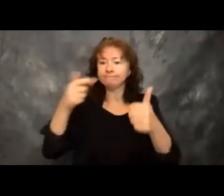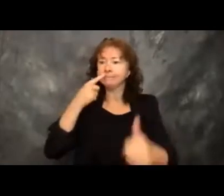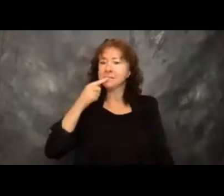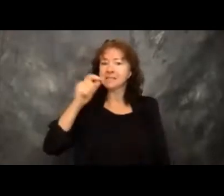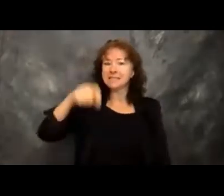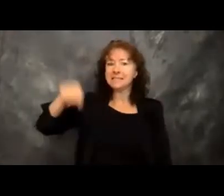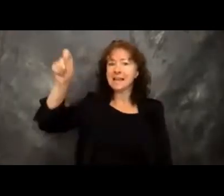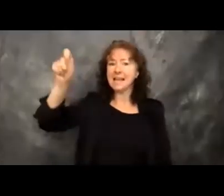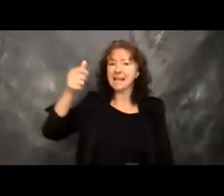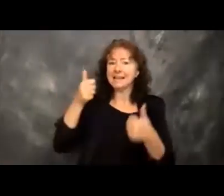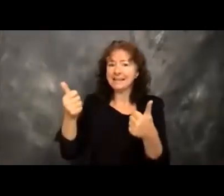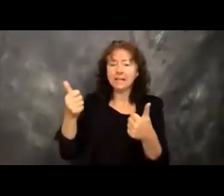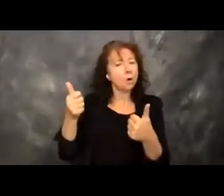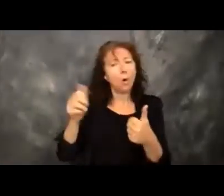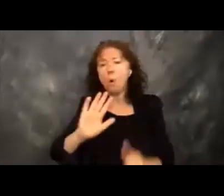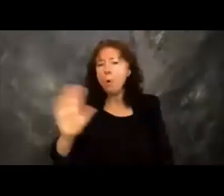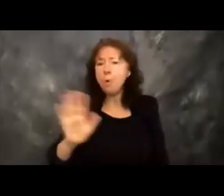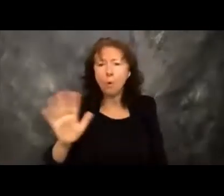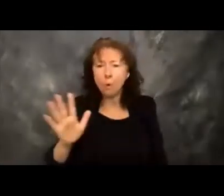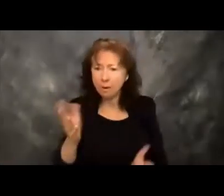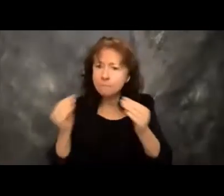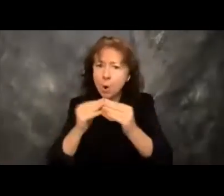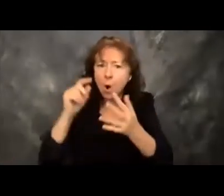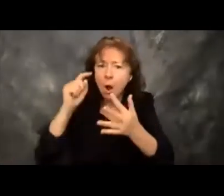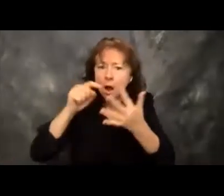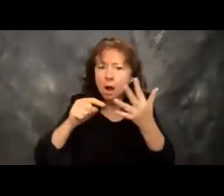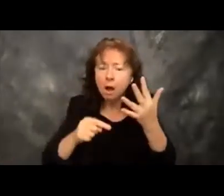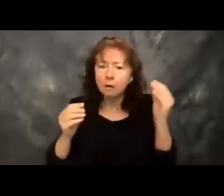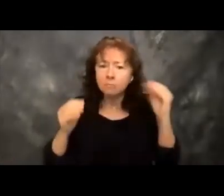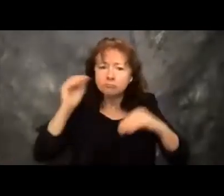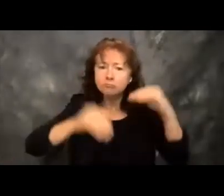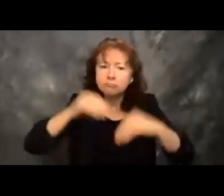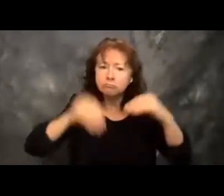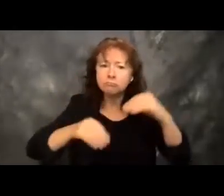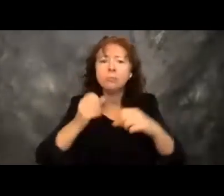just recommend the state to create